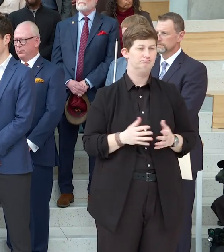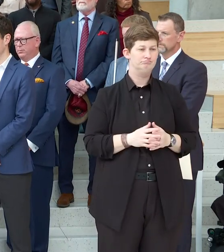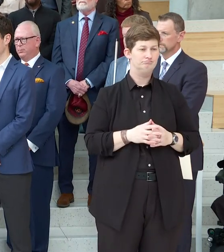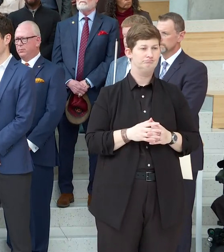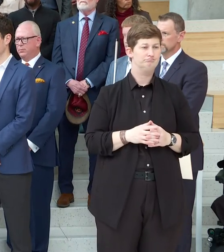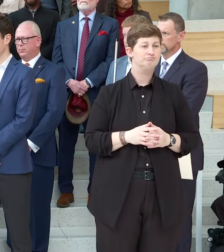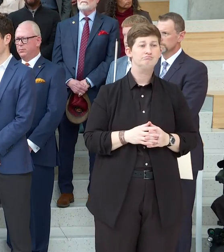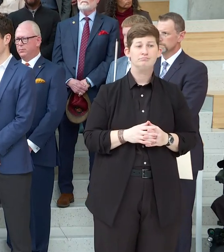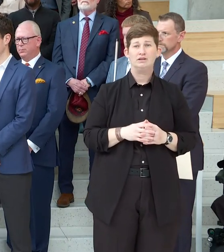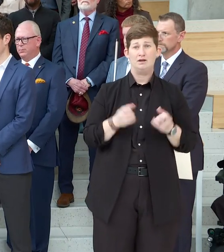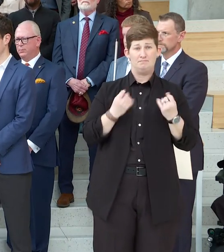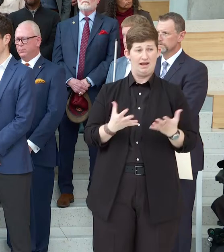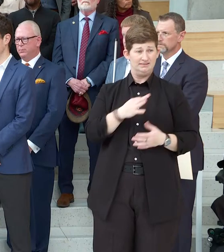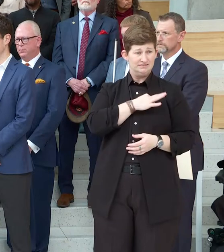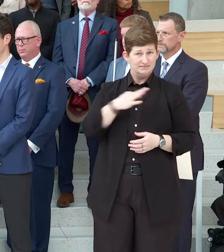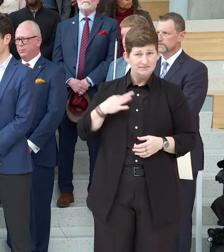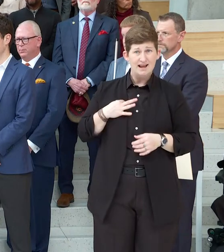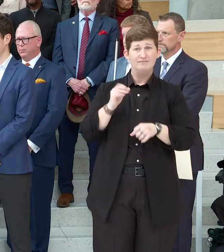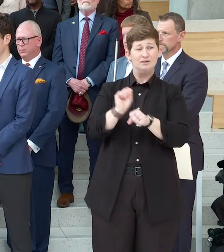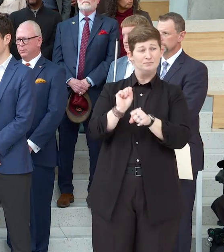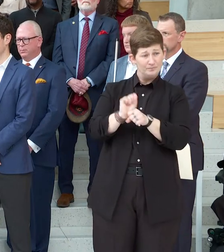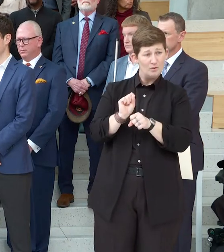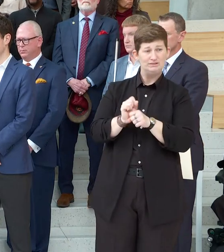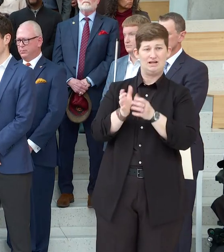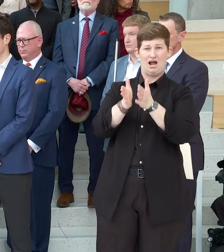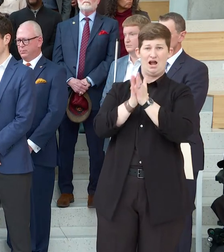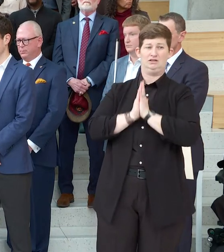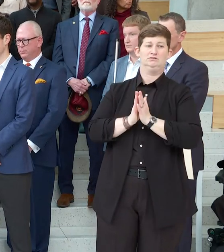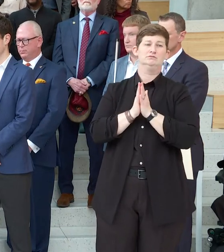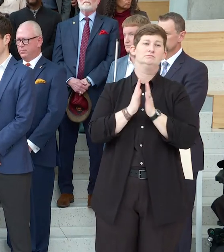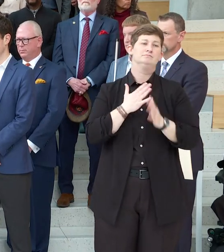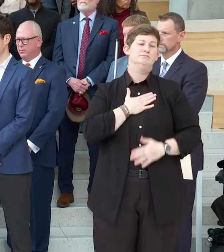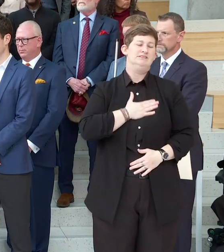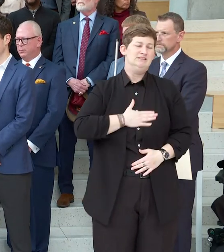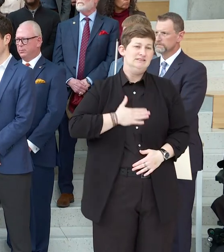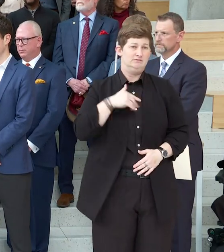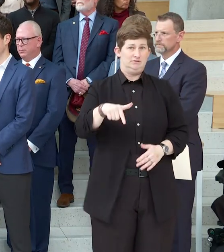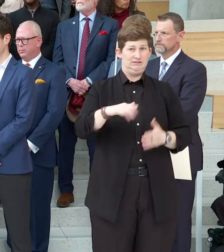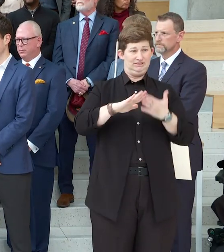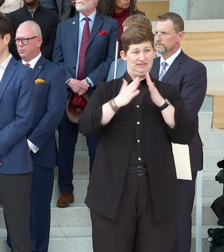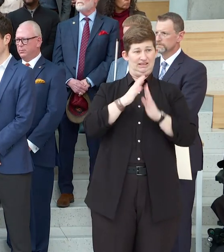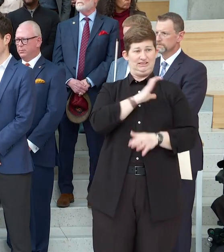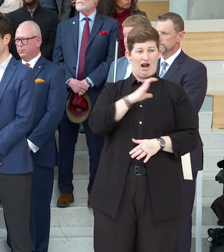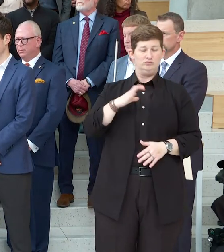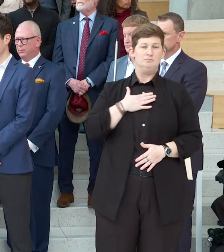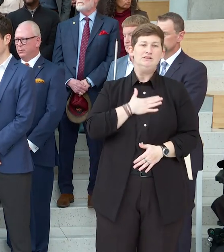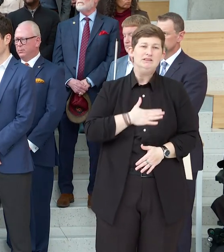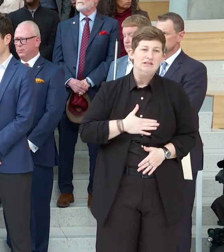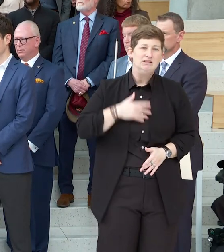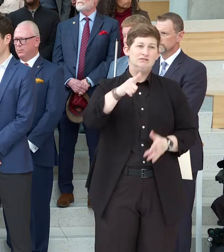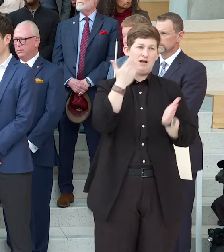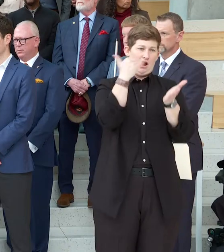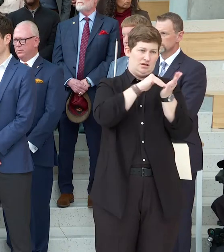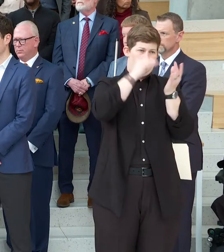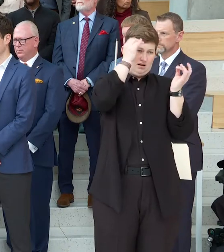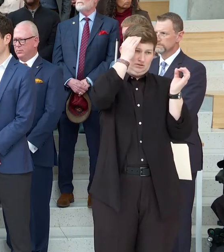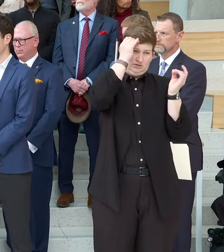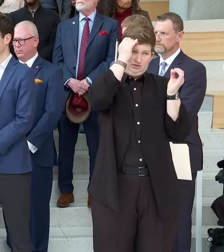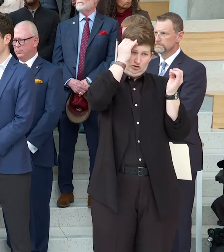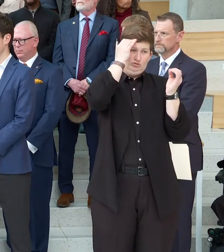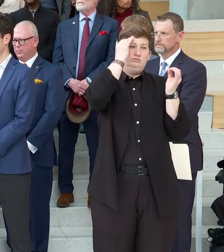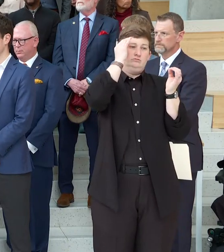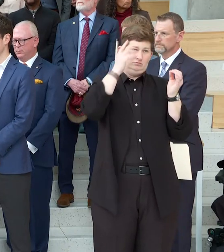employees, to ask the City Council to reconsider this ordinance and find a path forward that works for everyone. Because